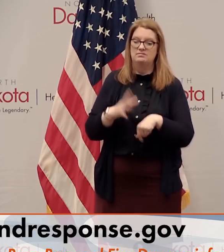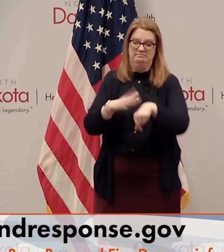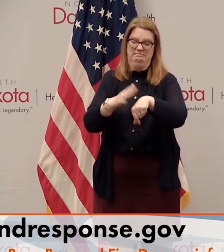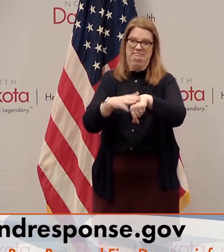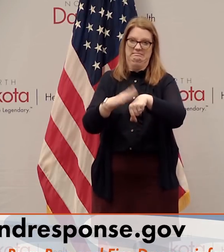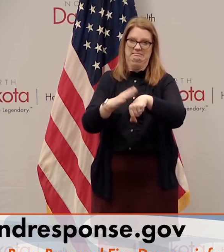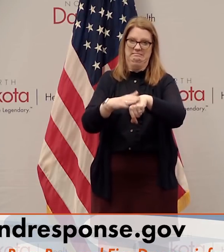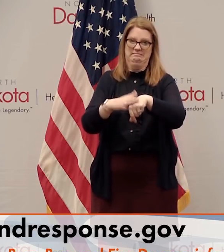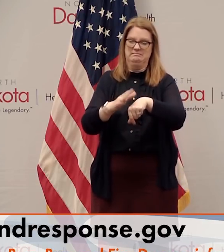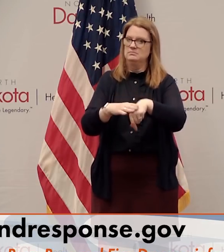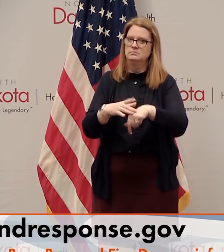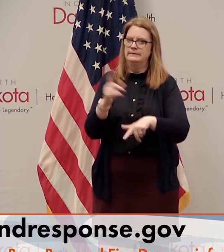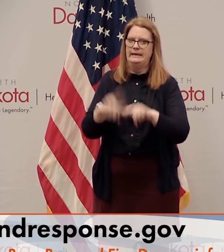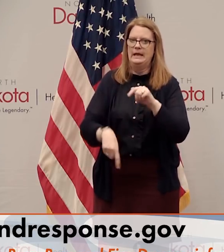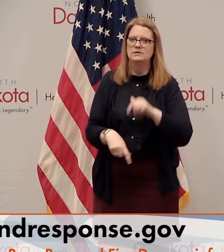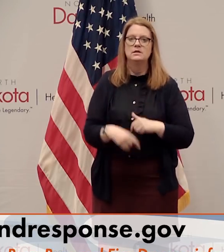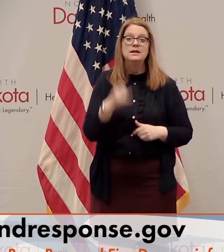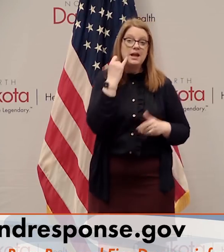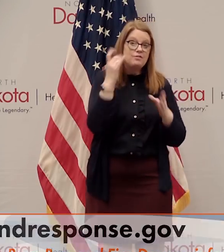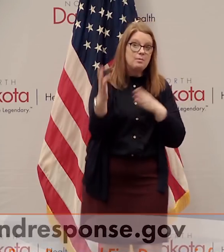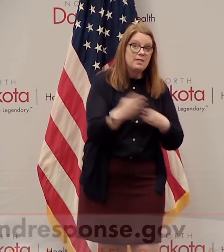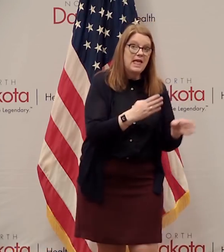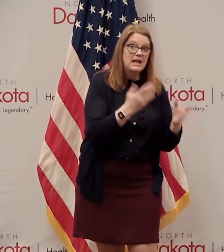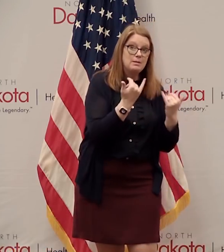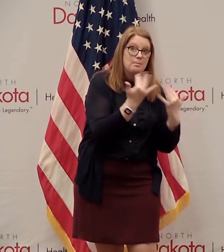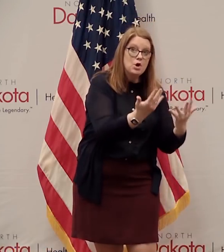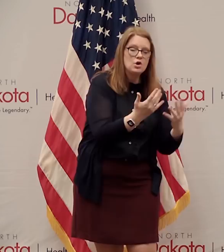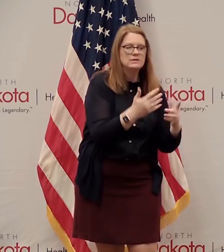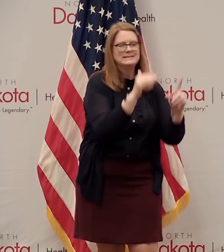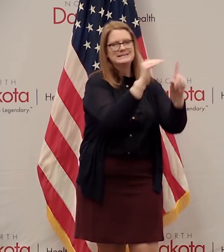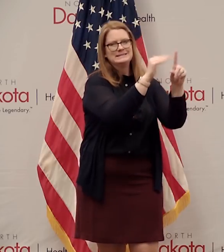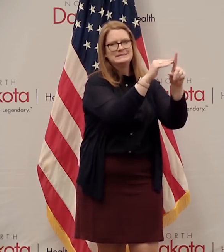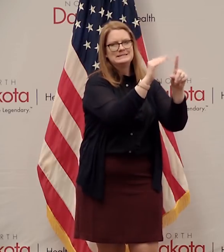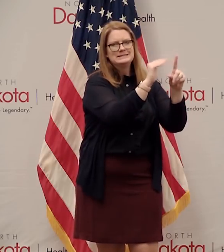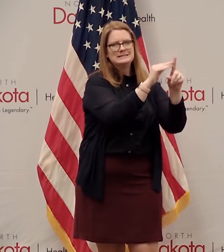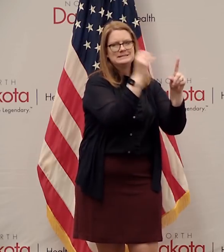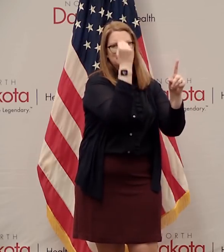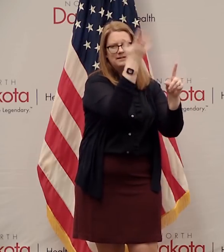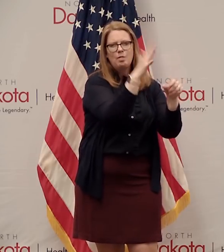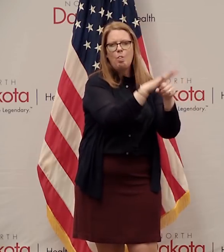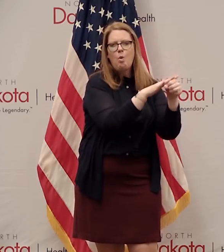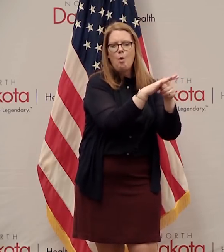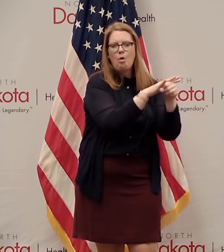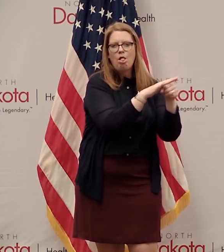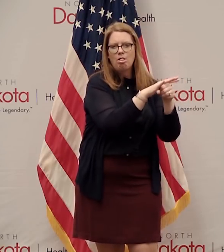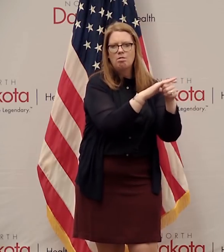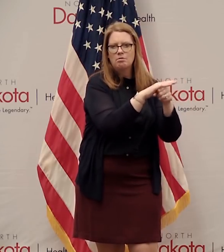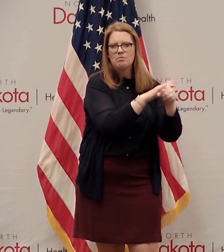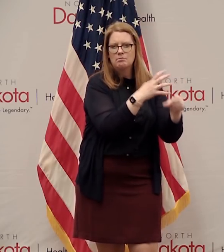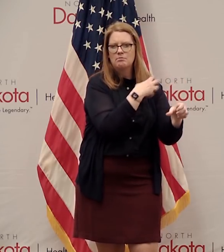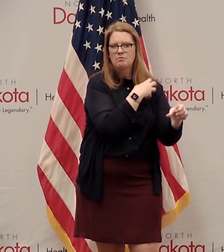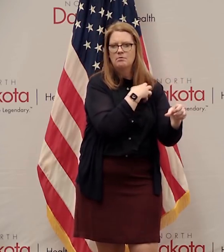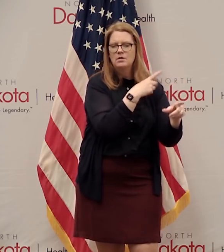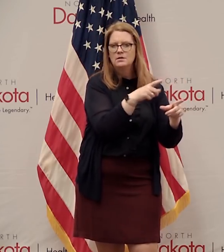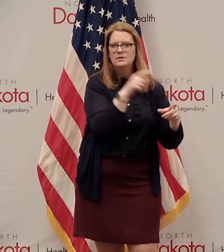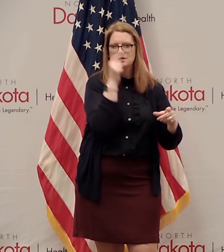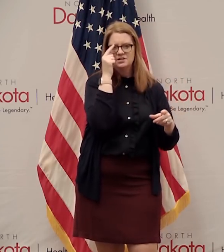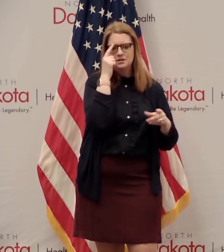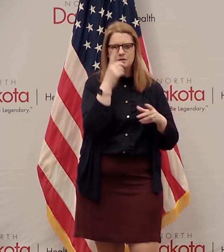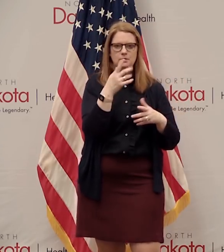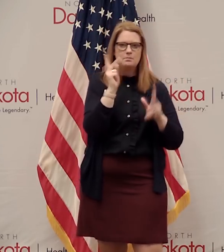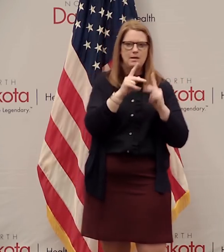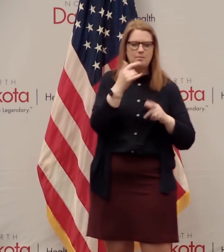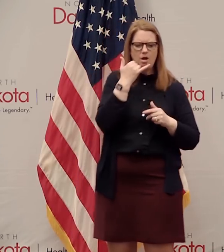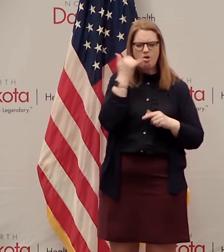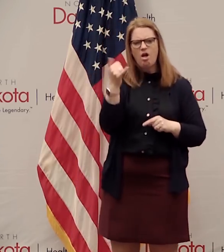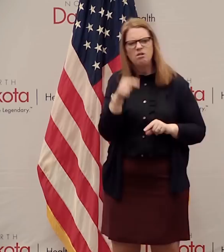warnings. If you're planning to burn, let local authorities know to avoid any confusion, because they often receive smoke reports from your burn. We want to